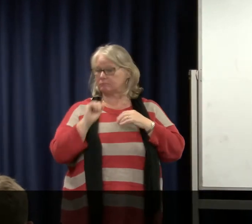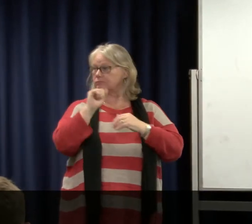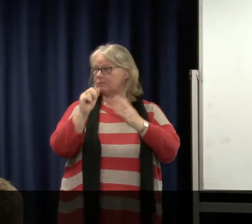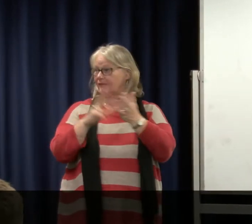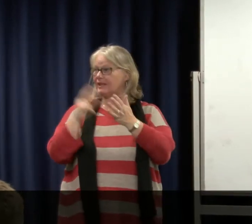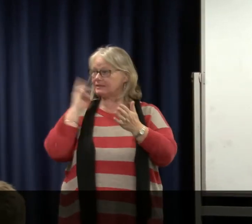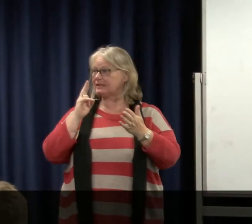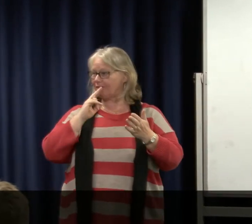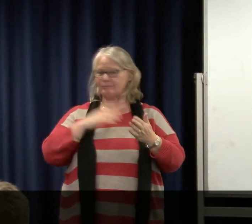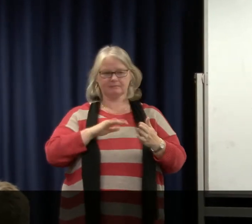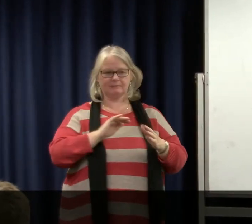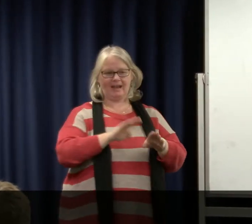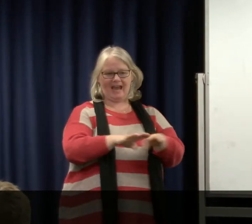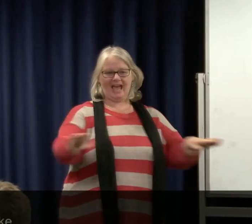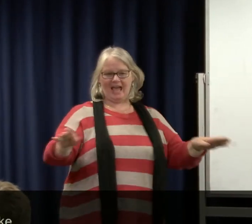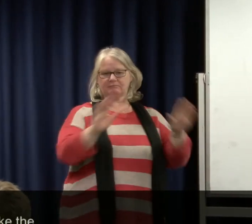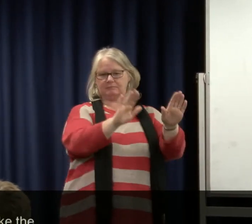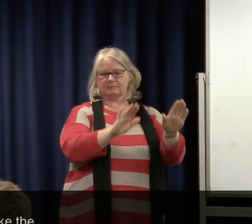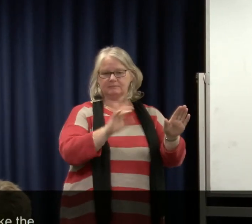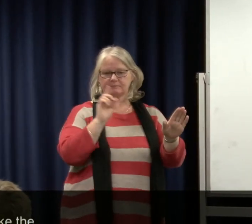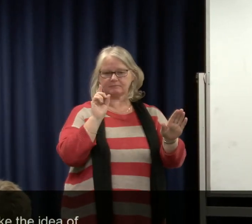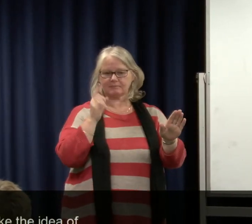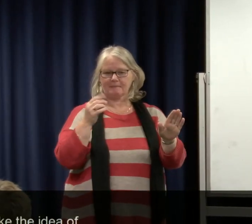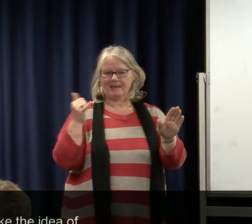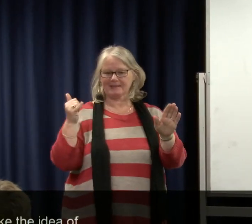I like the idea of it being a Vicdeaf building.